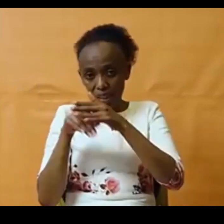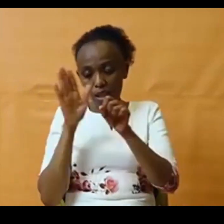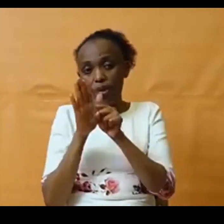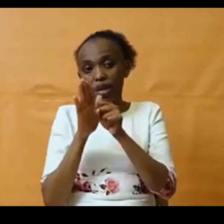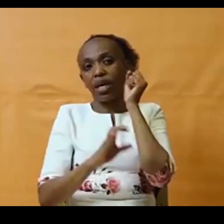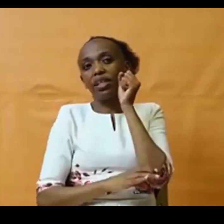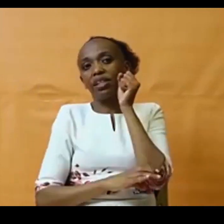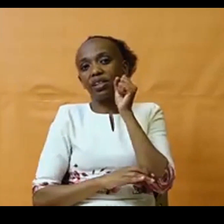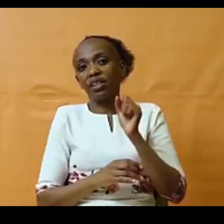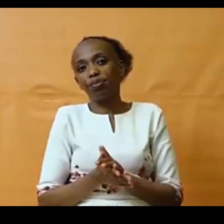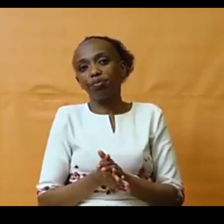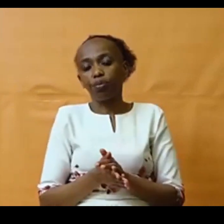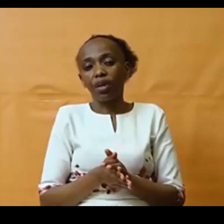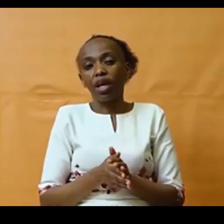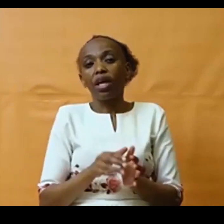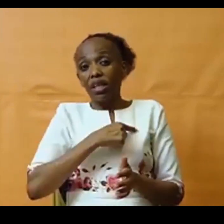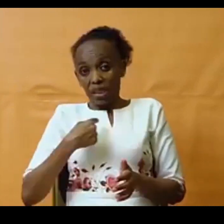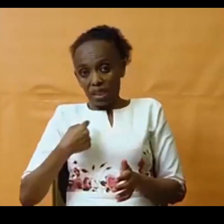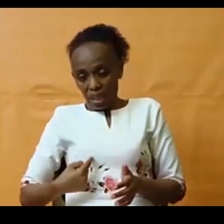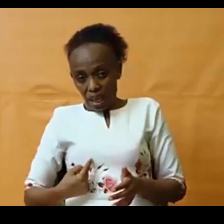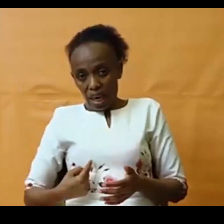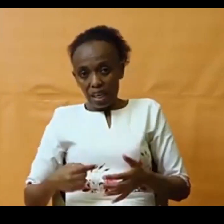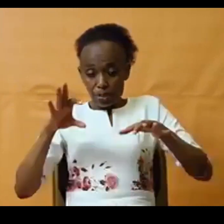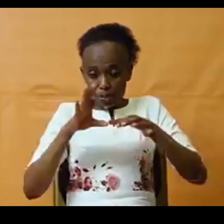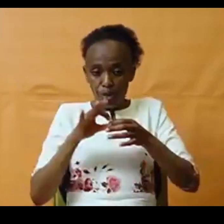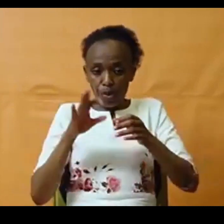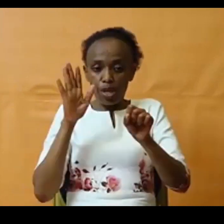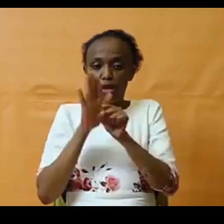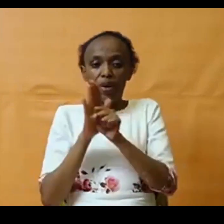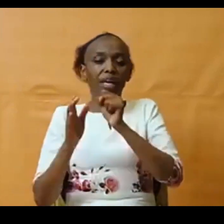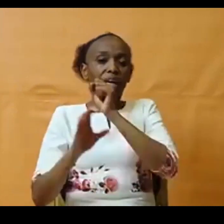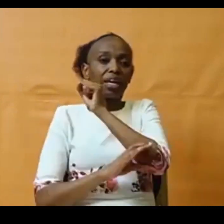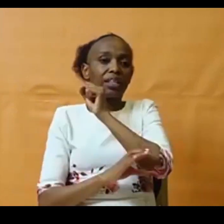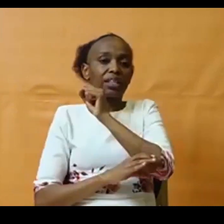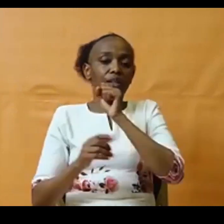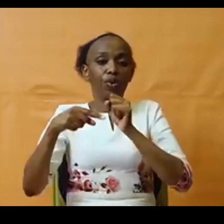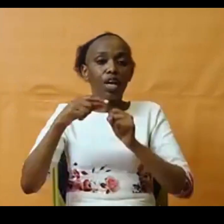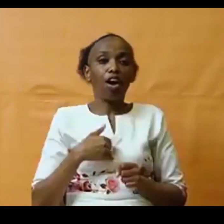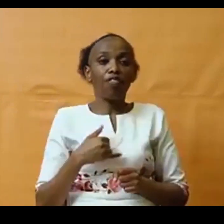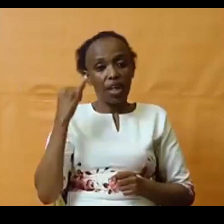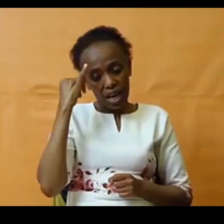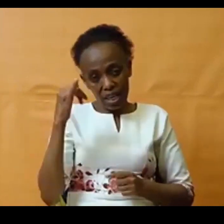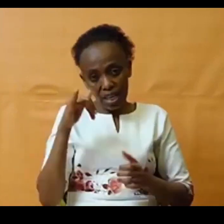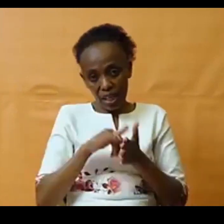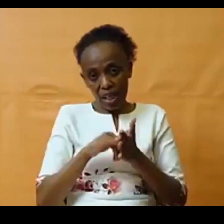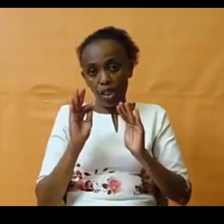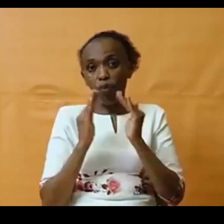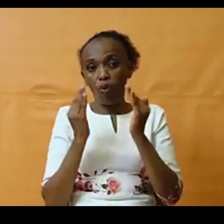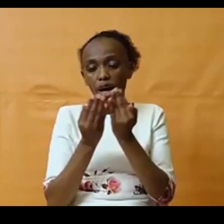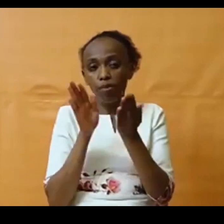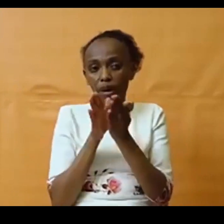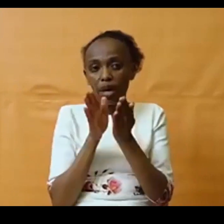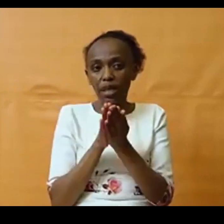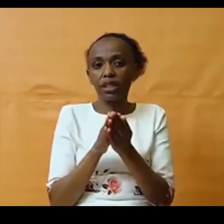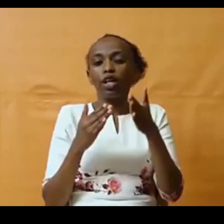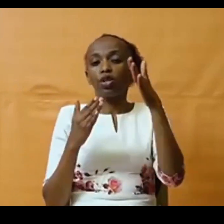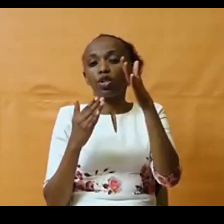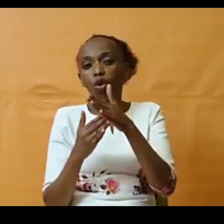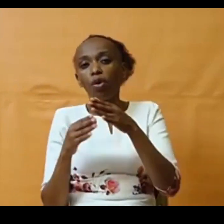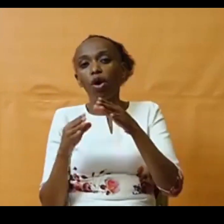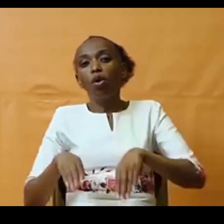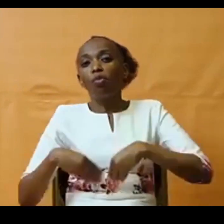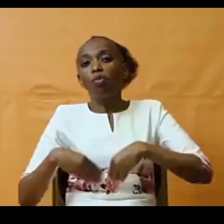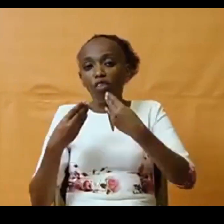filling a gap in many countries. And we have this idea that the World Bank is, all the multilateral development banks, provide finance